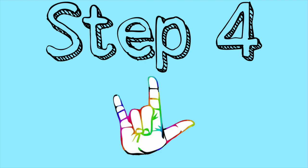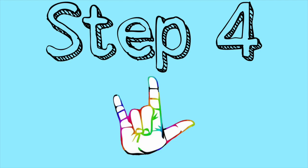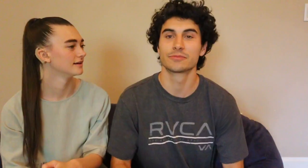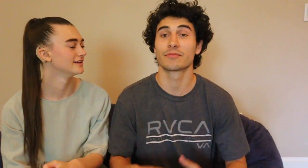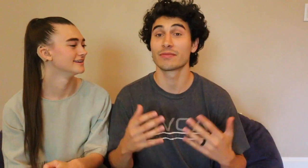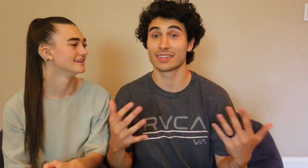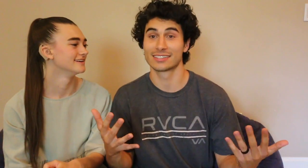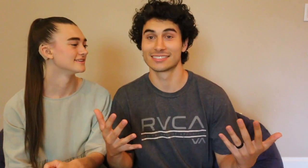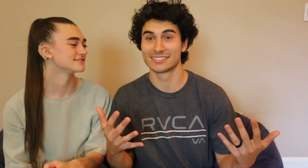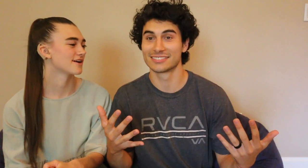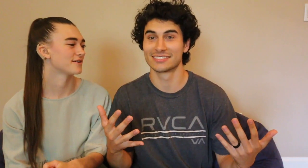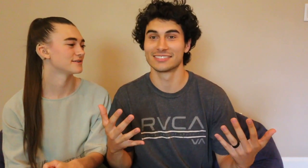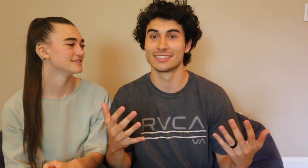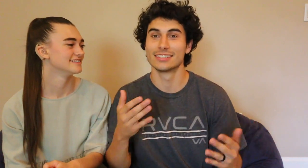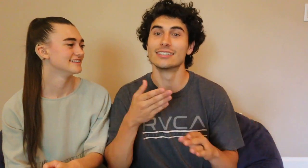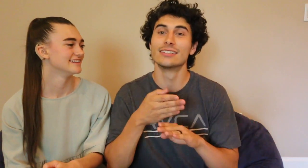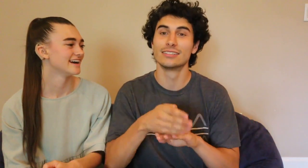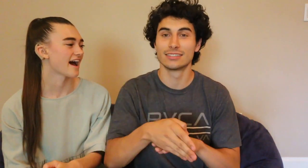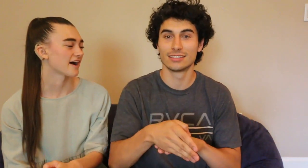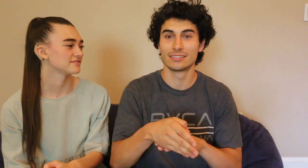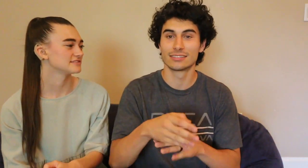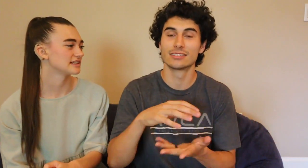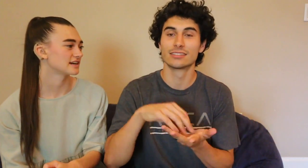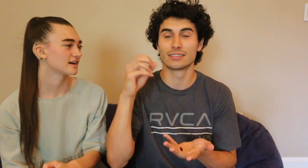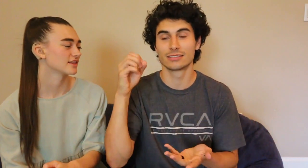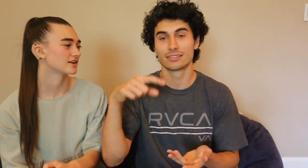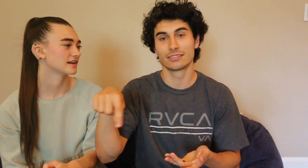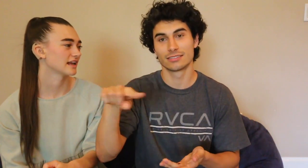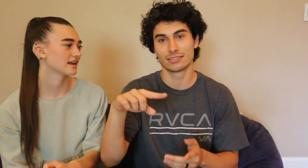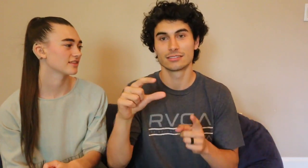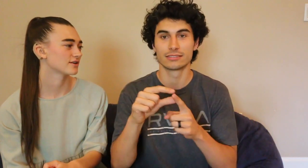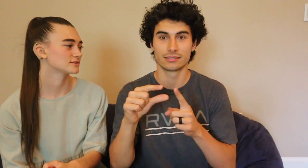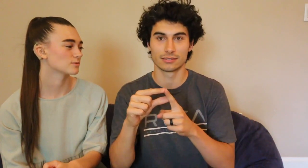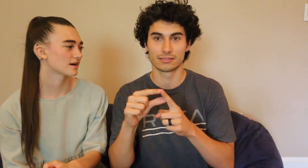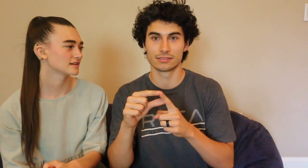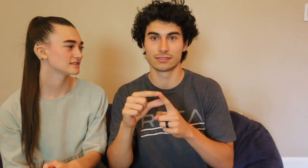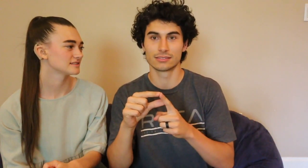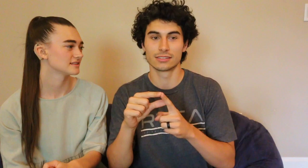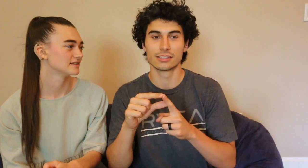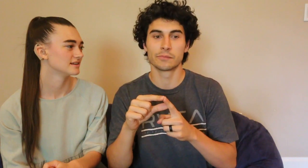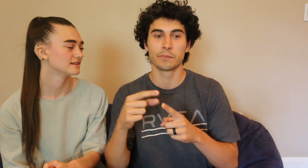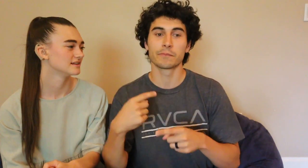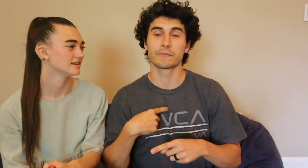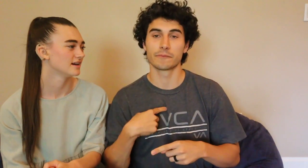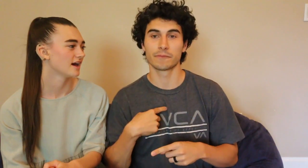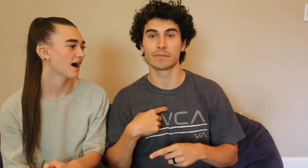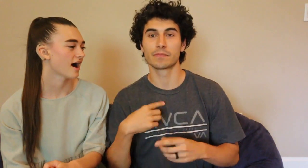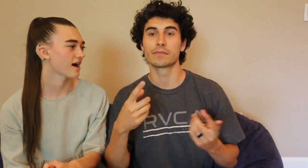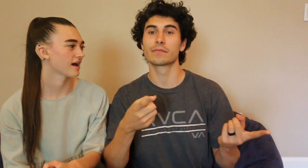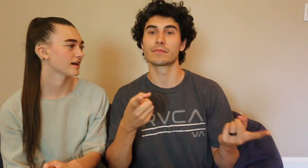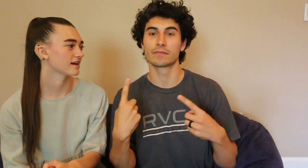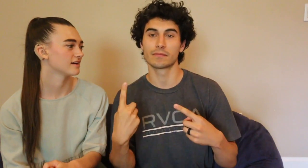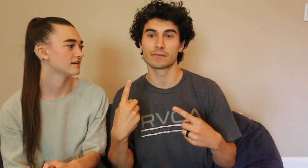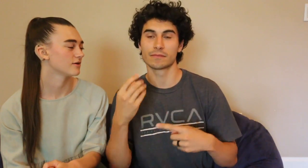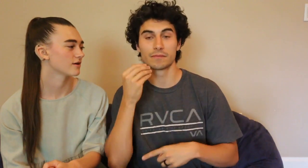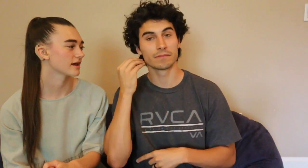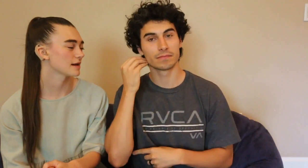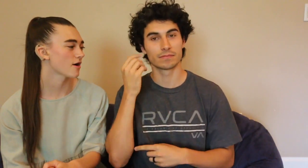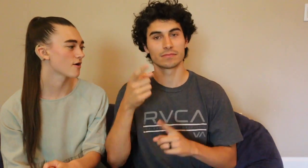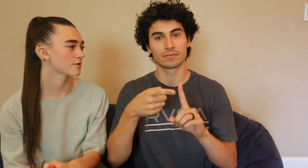So, after learning those words, I came home